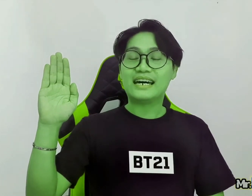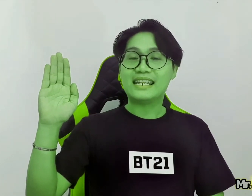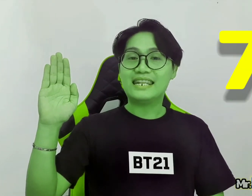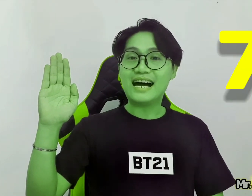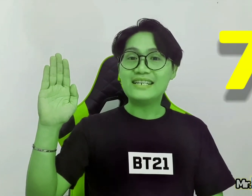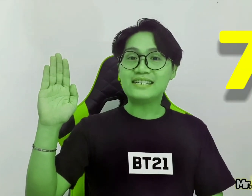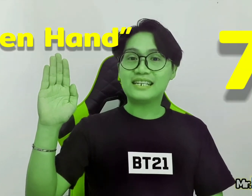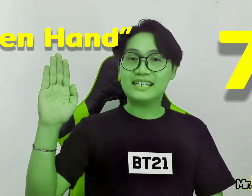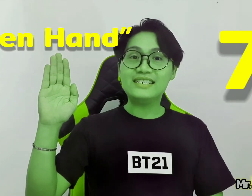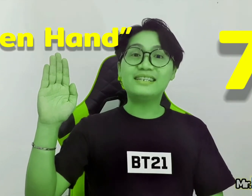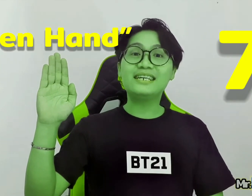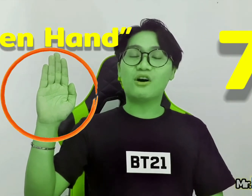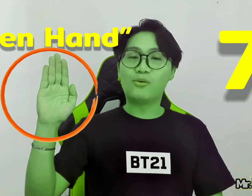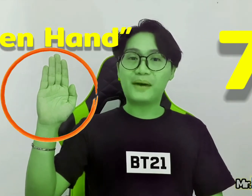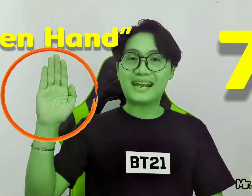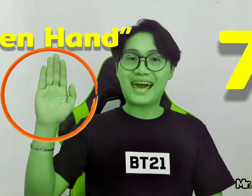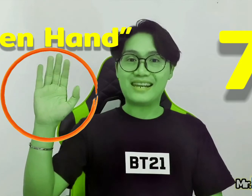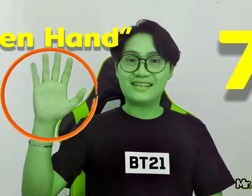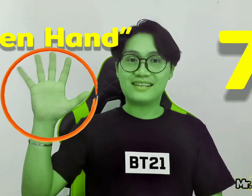And last is the open hand.